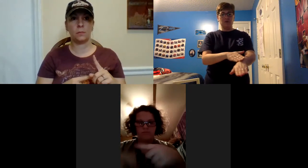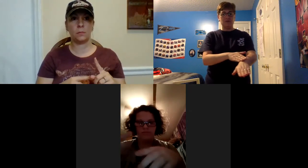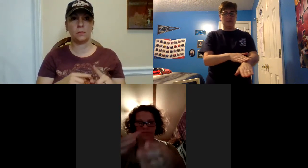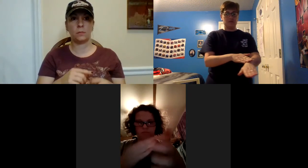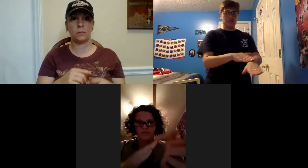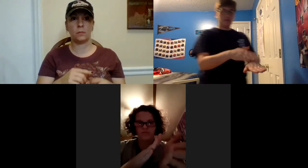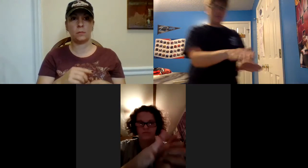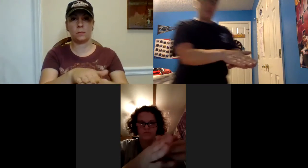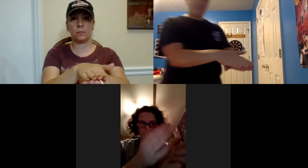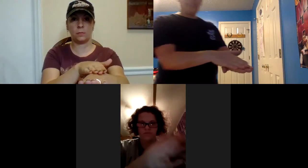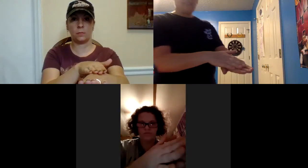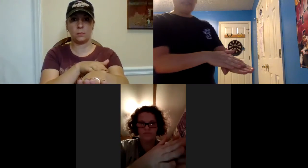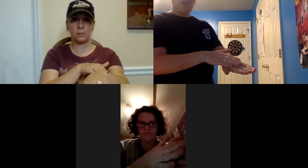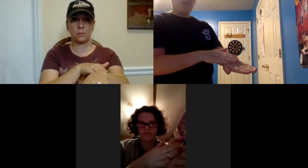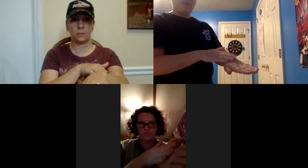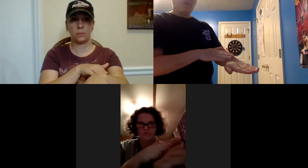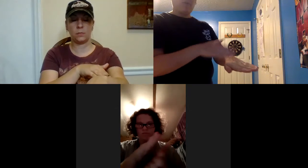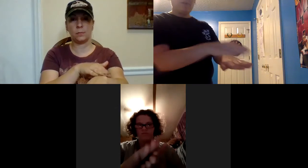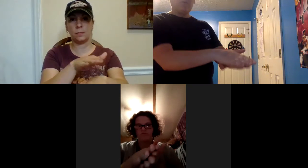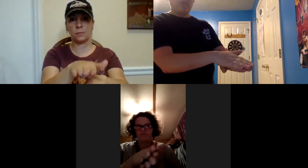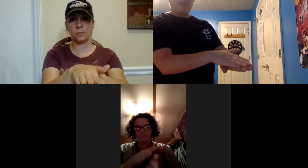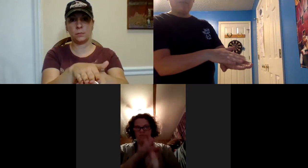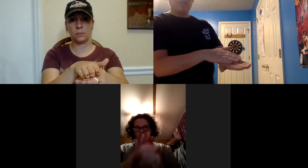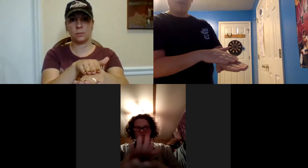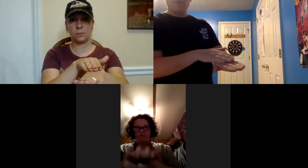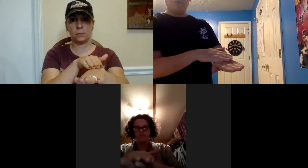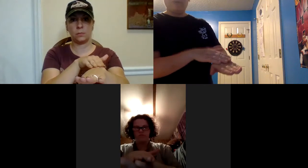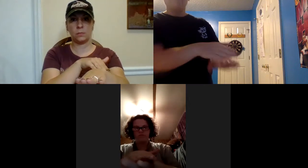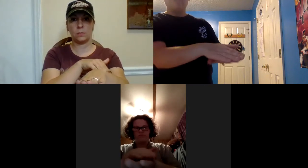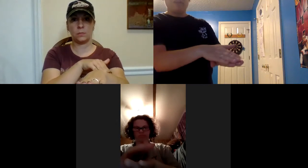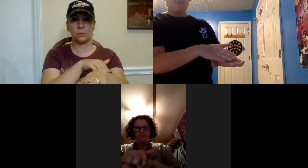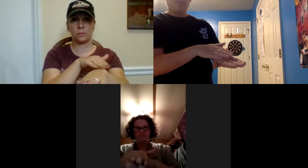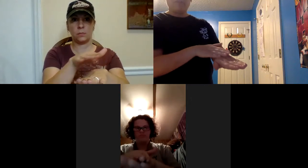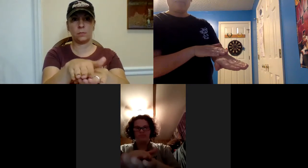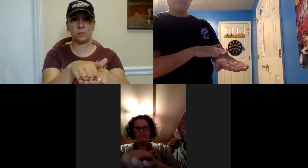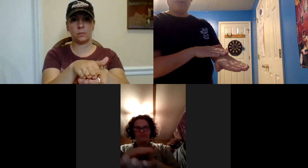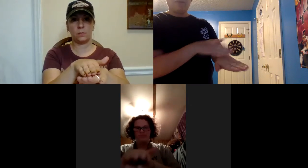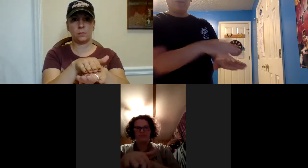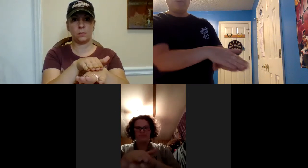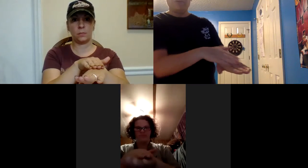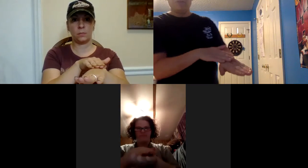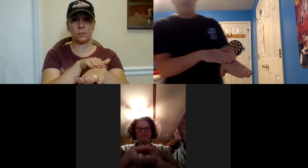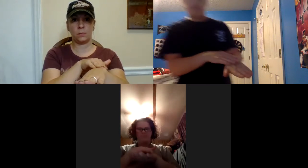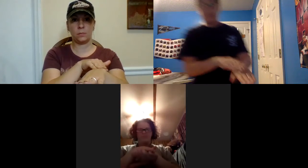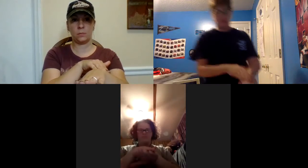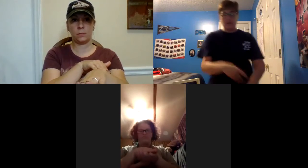slow. This is slow no matter what way of slow. There you go. Yep, slow.